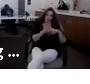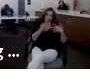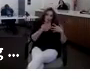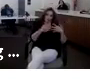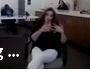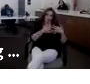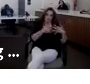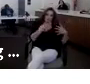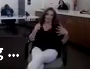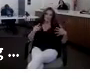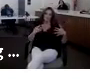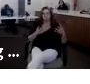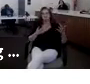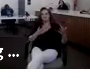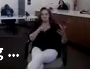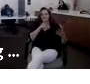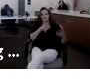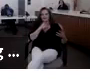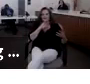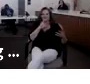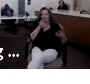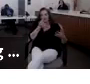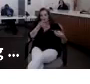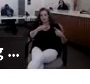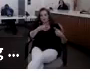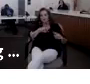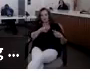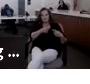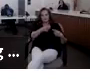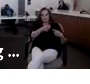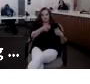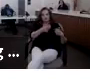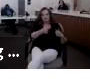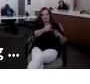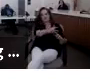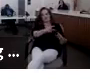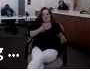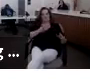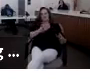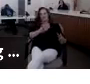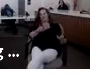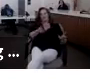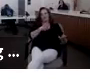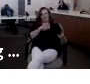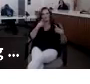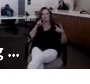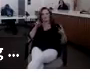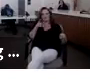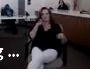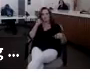a little bit of a pain to back out, but they said that would work for an emergency